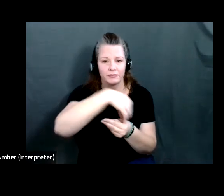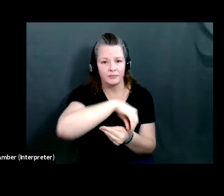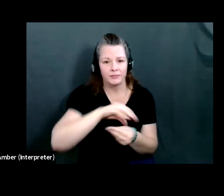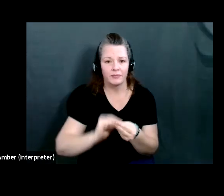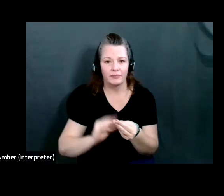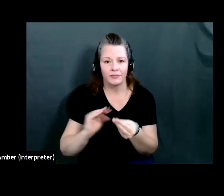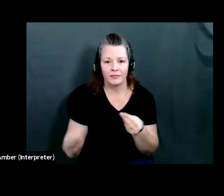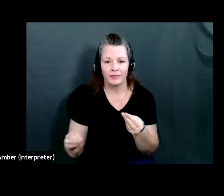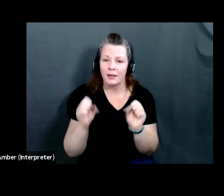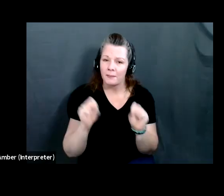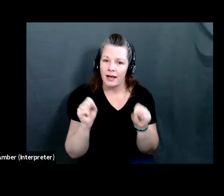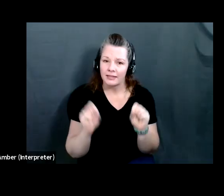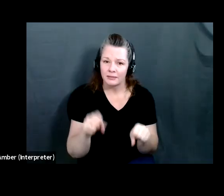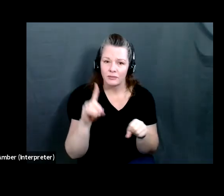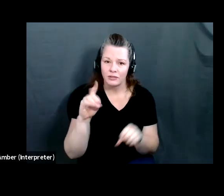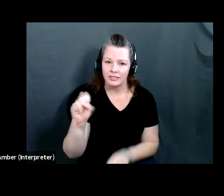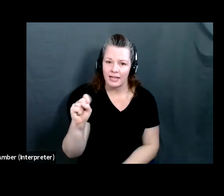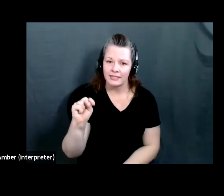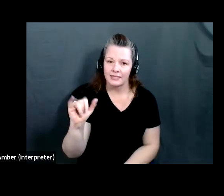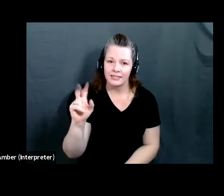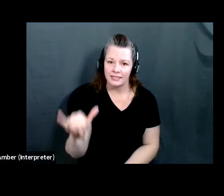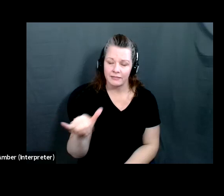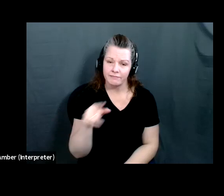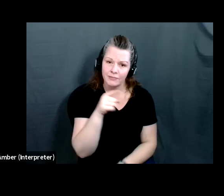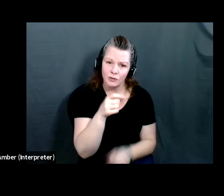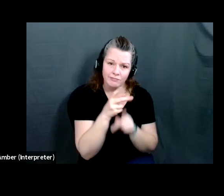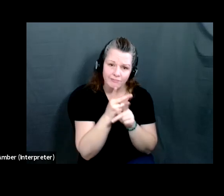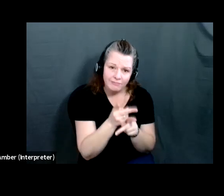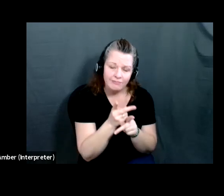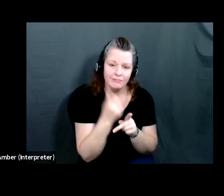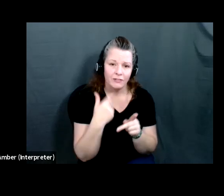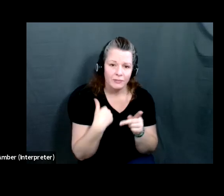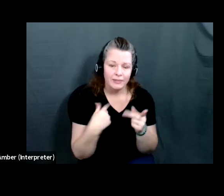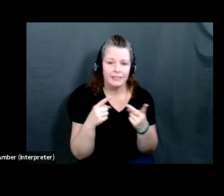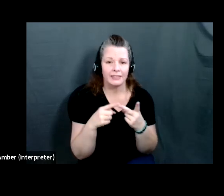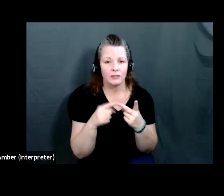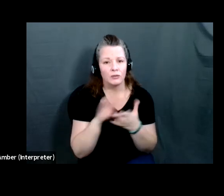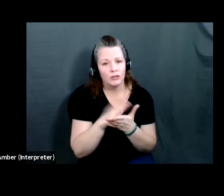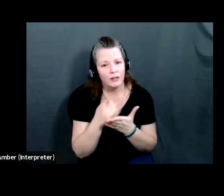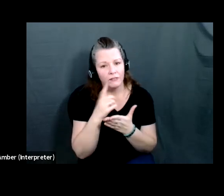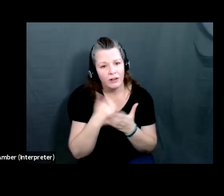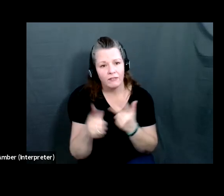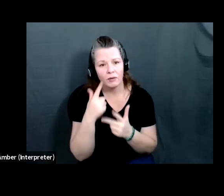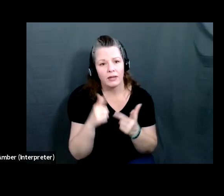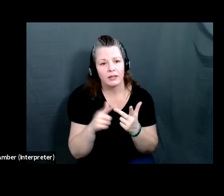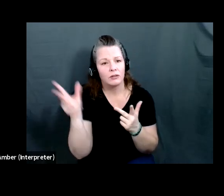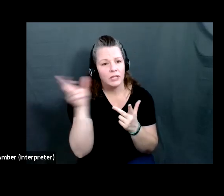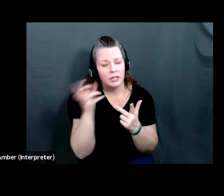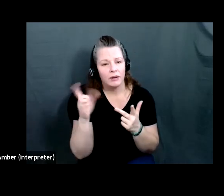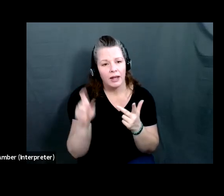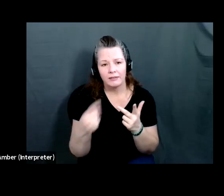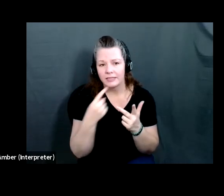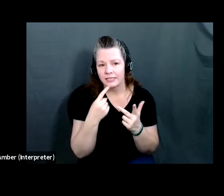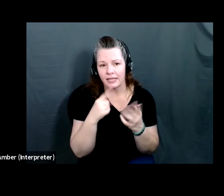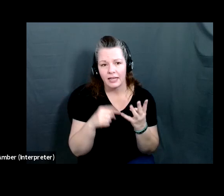You take great care of me. You cook for everyone. You hear what I have to say. You always cheer